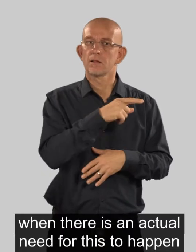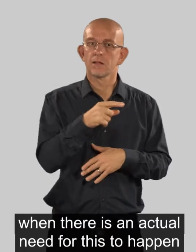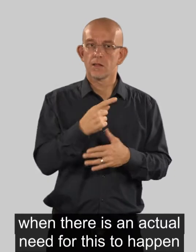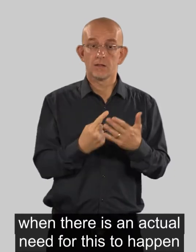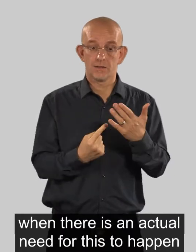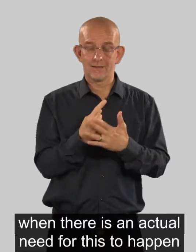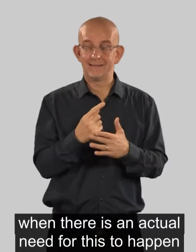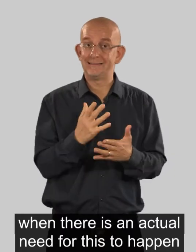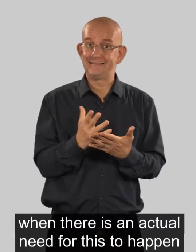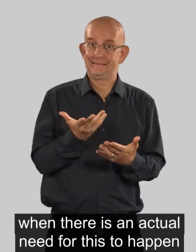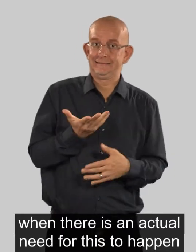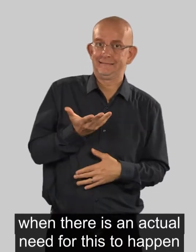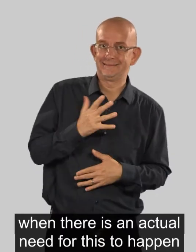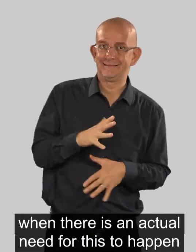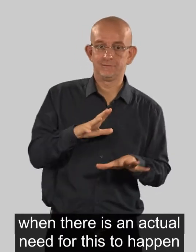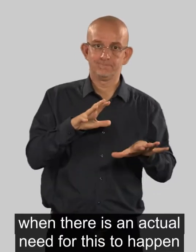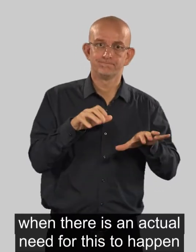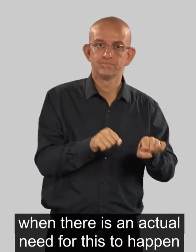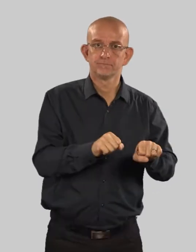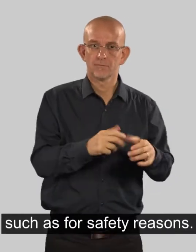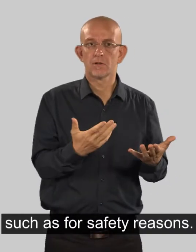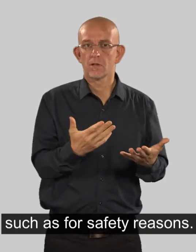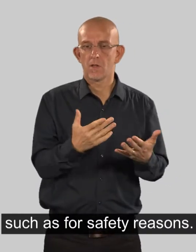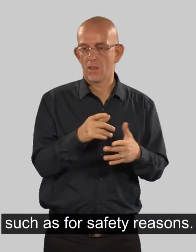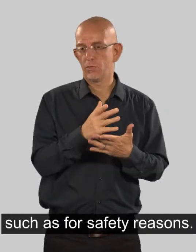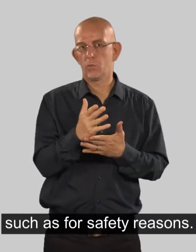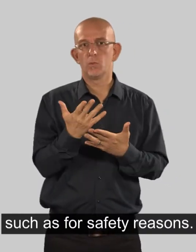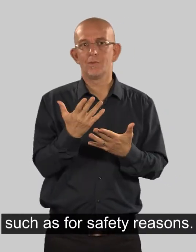to happen, such as for safety reasons.